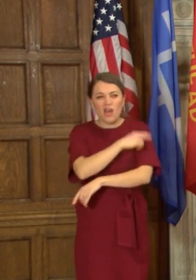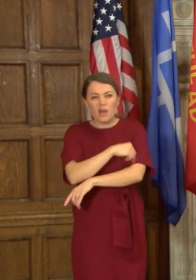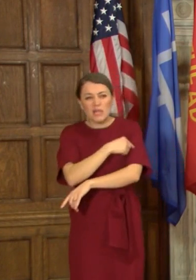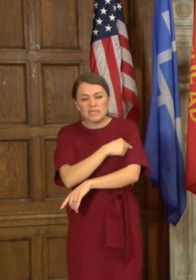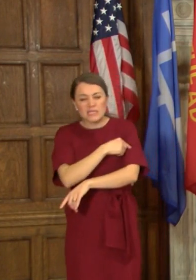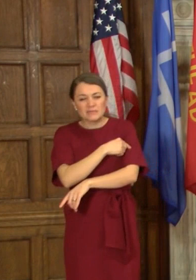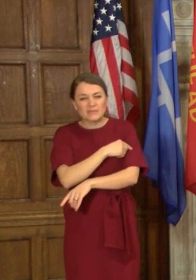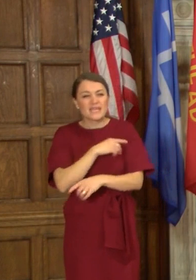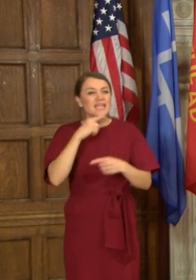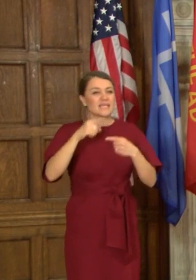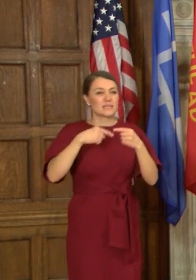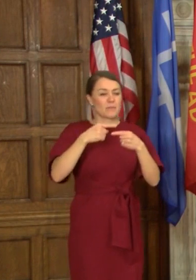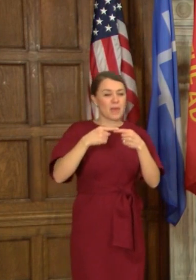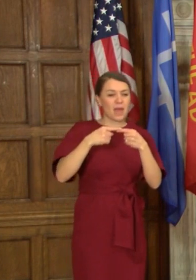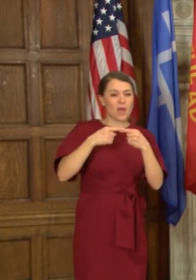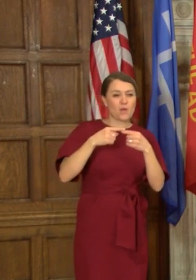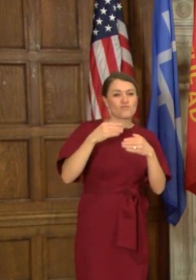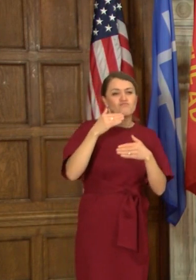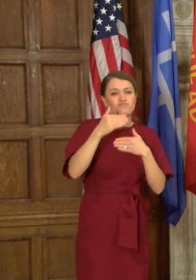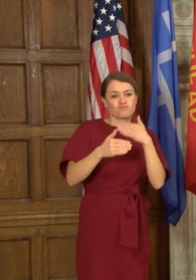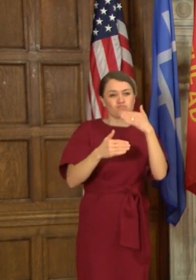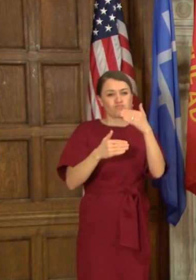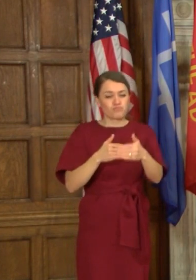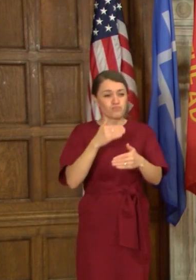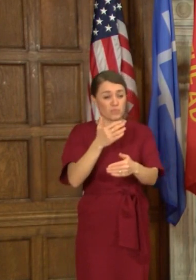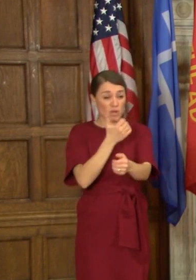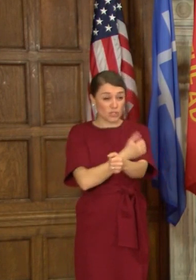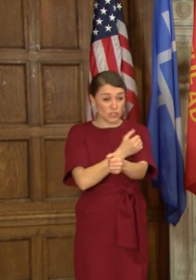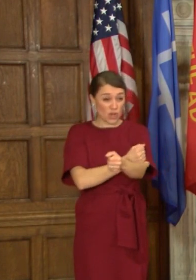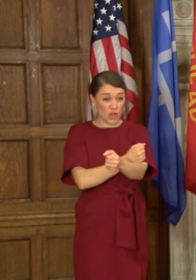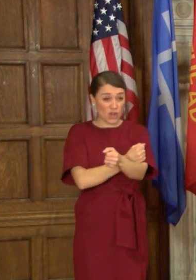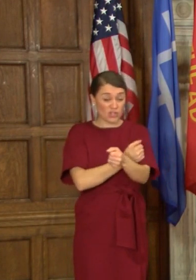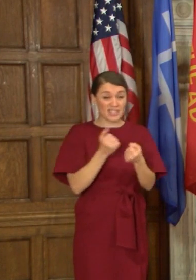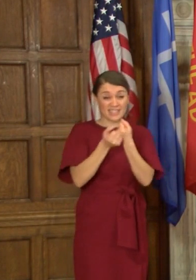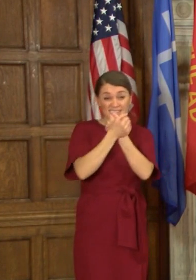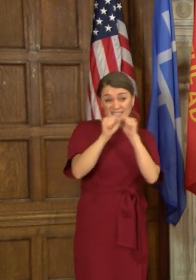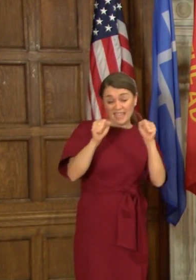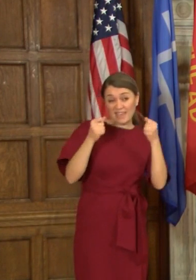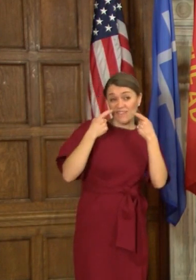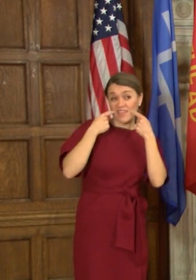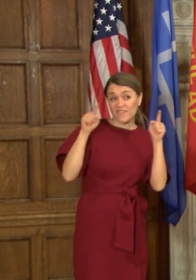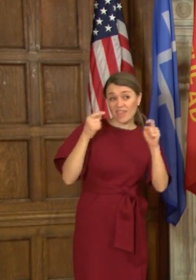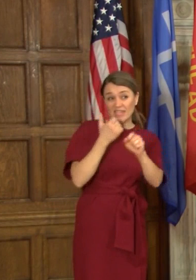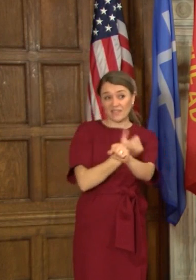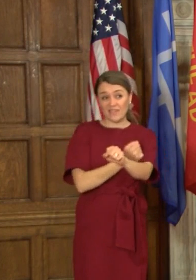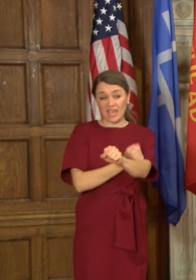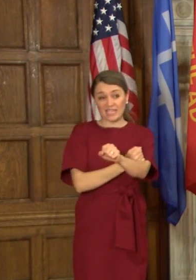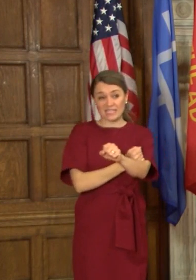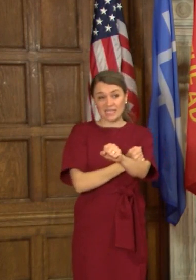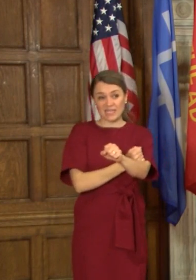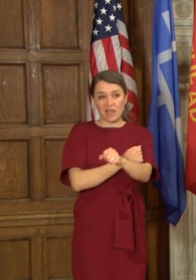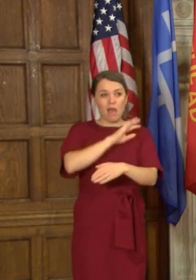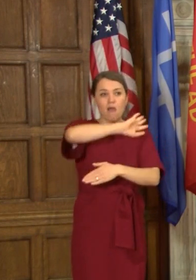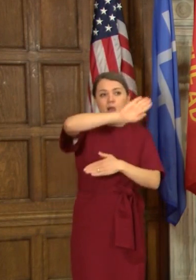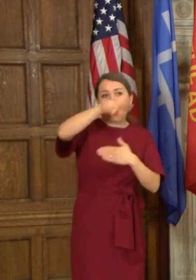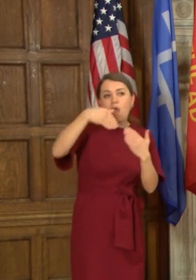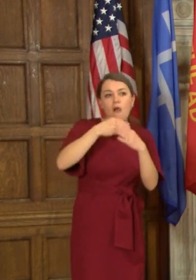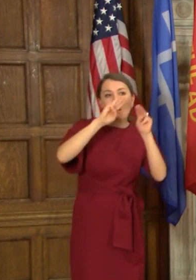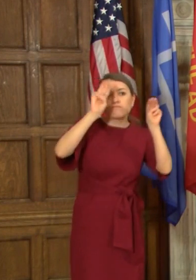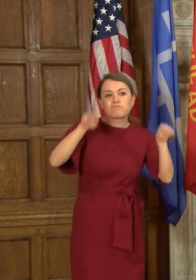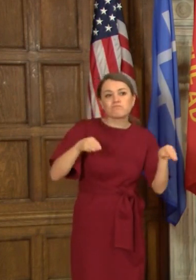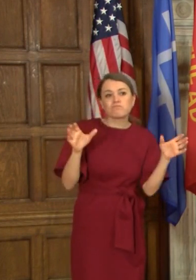the positive progress we're making in getting shots of safe and effective vaccine into the arms of